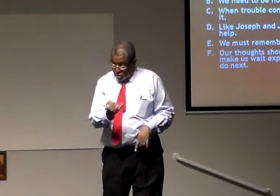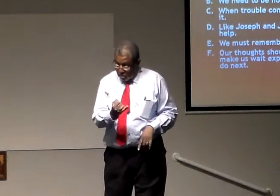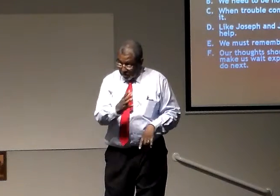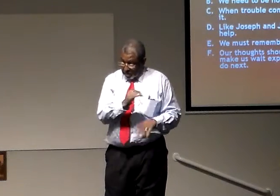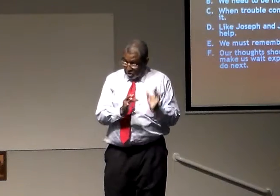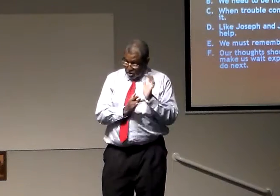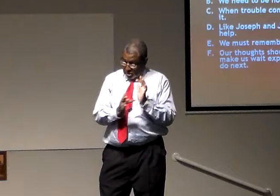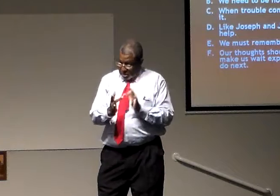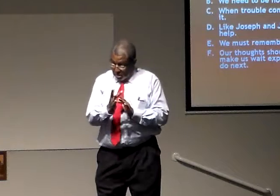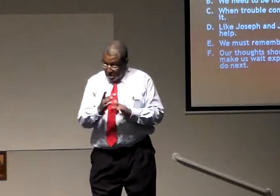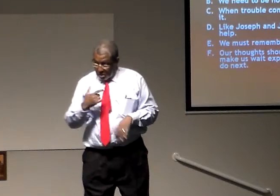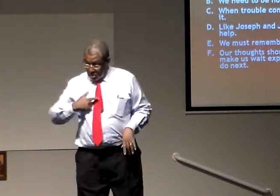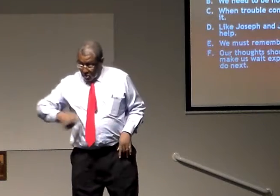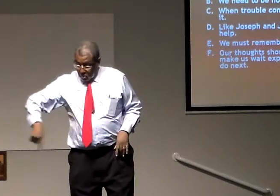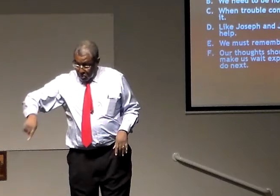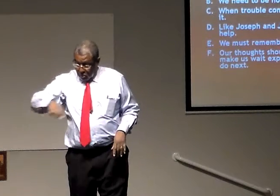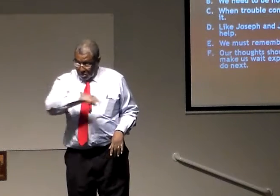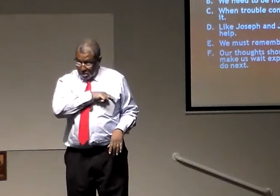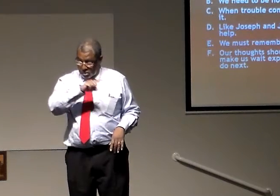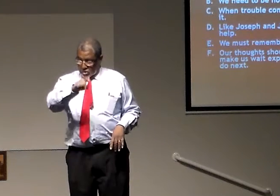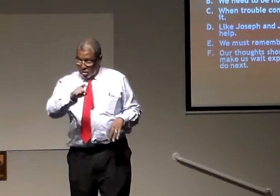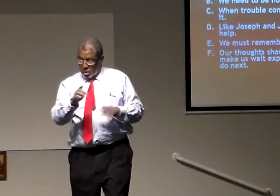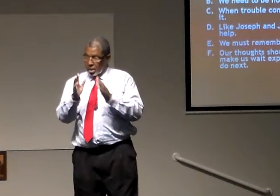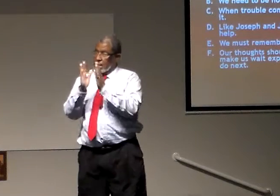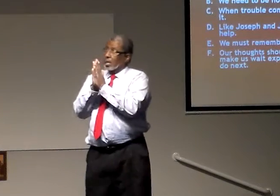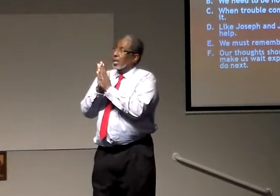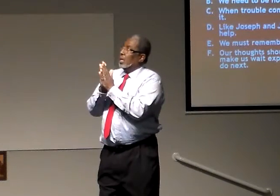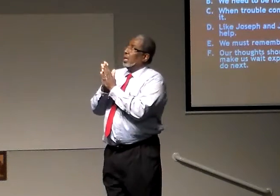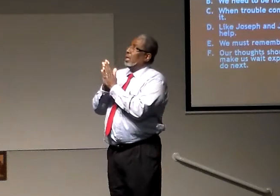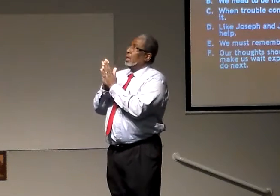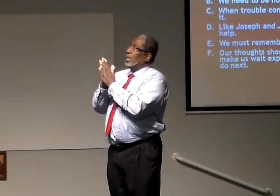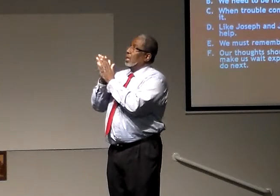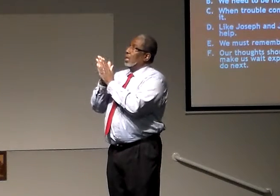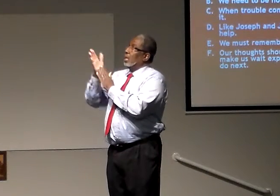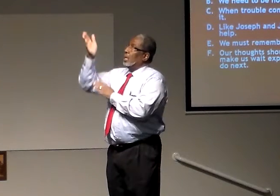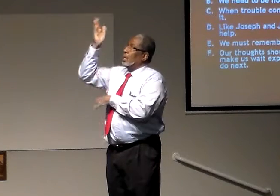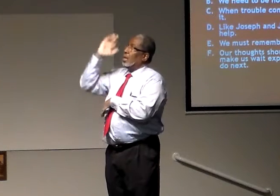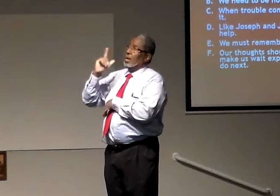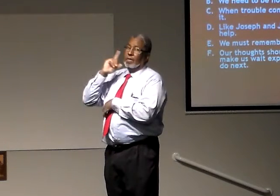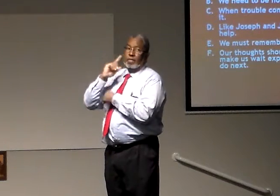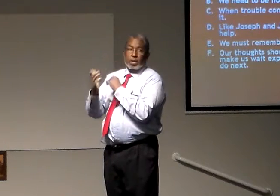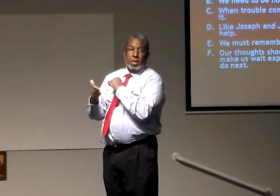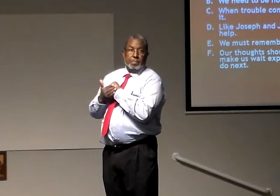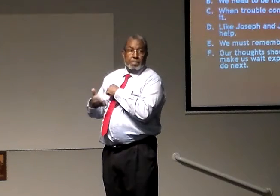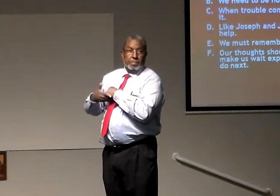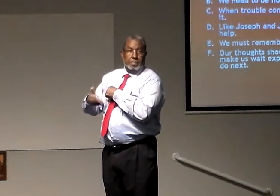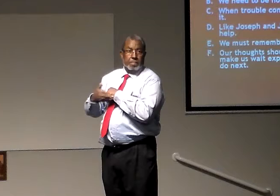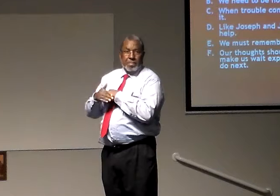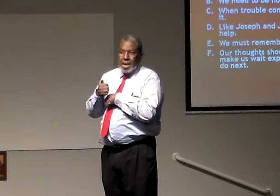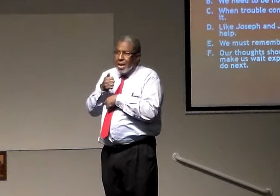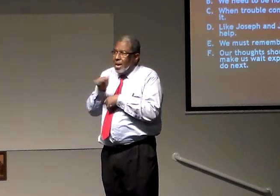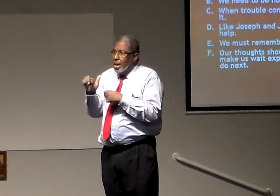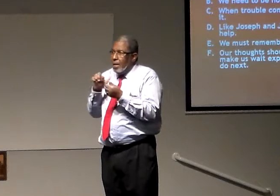Like Joseph and Jesus, we should ask God for help.